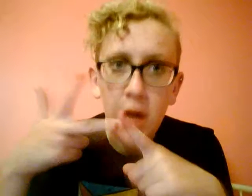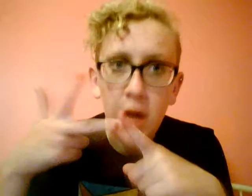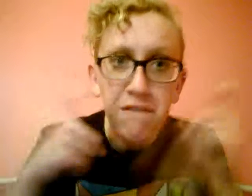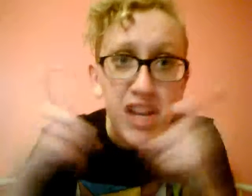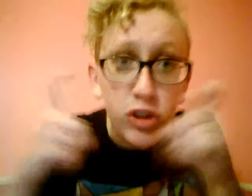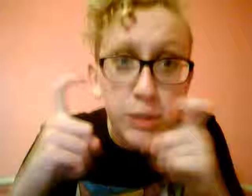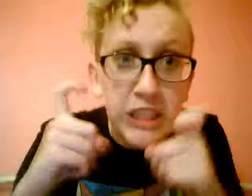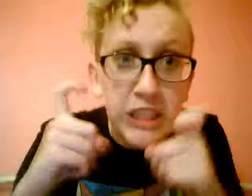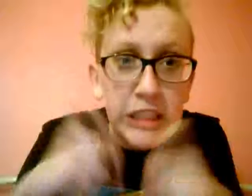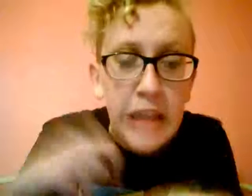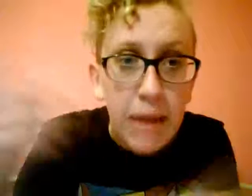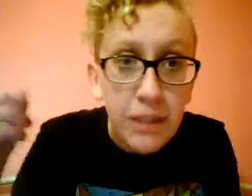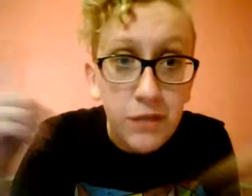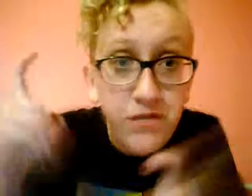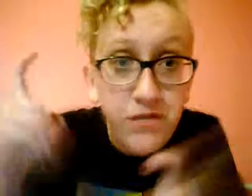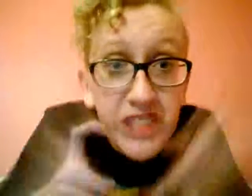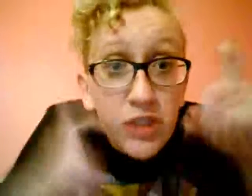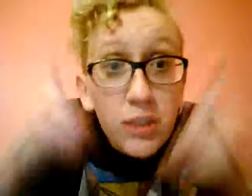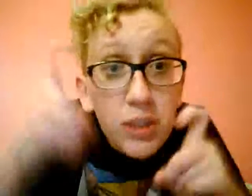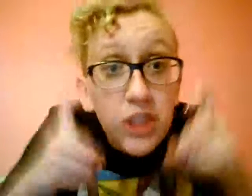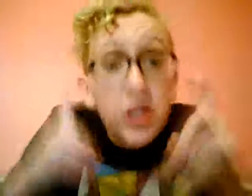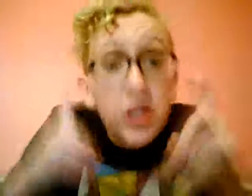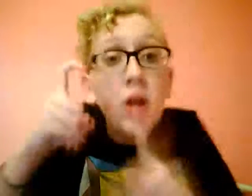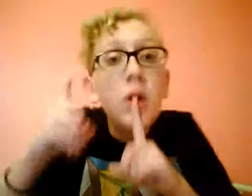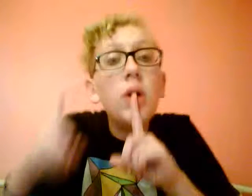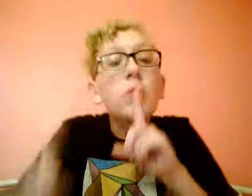want to say facial expressions again because facial expressions,